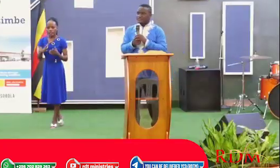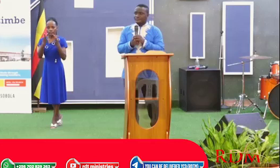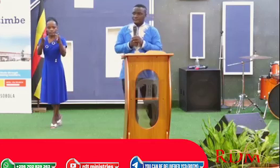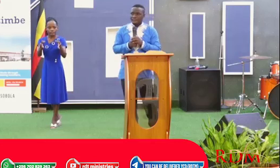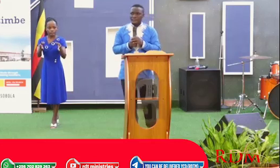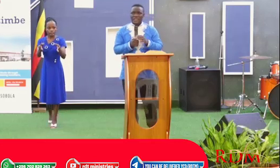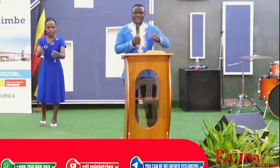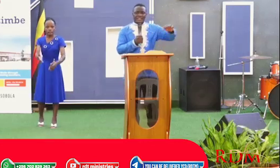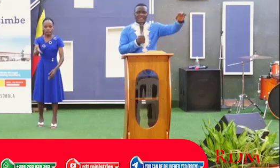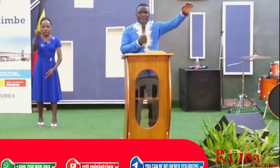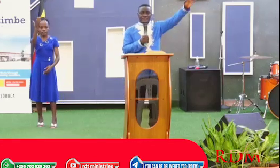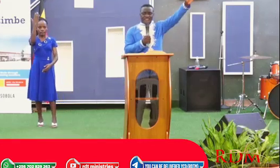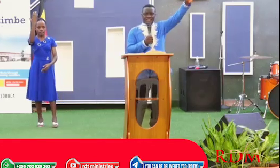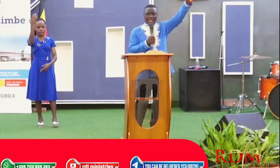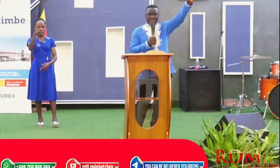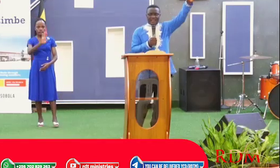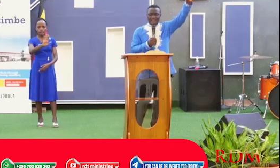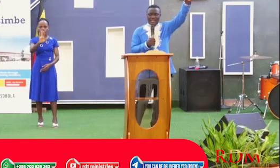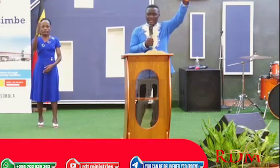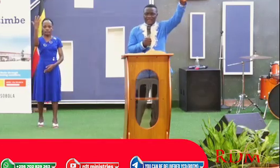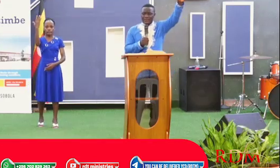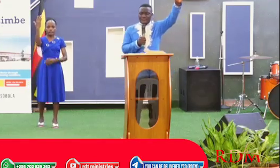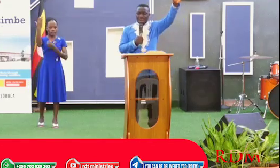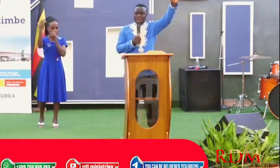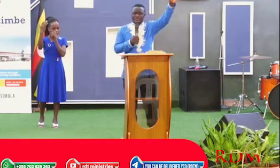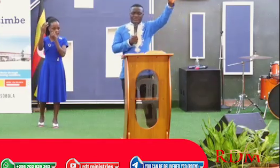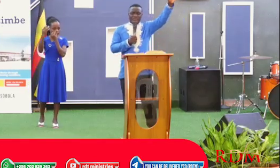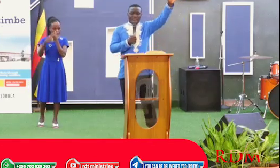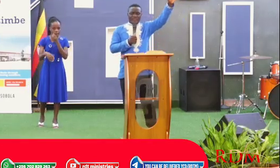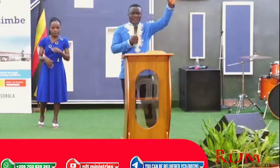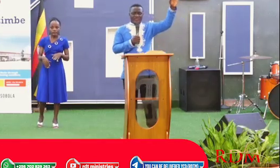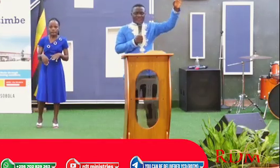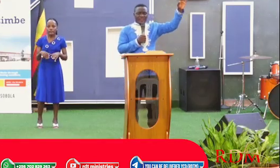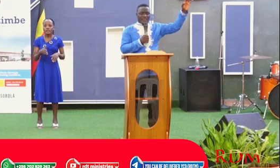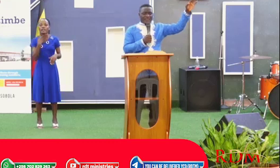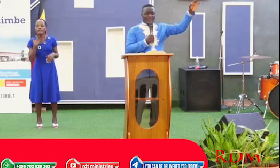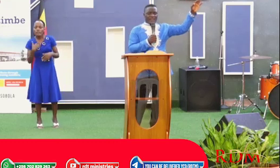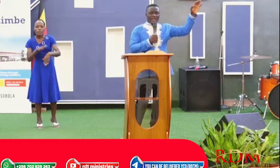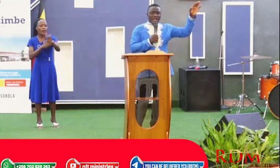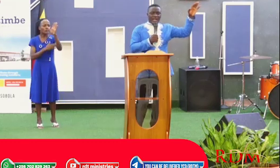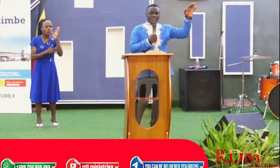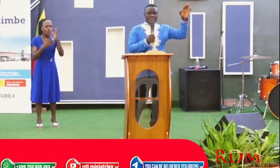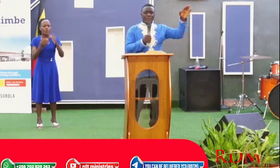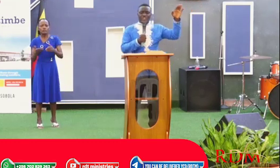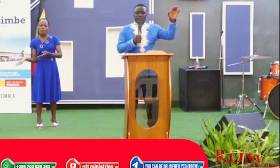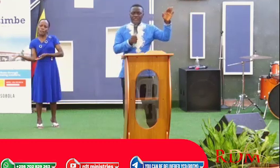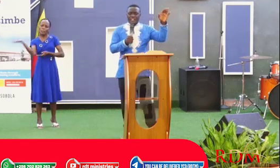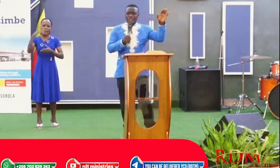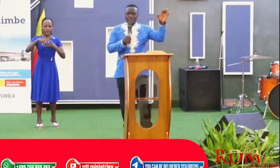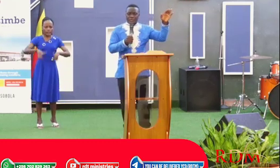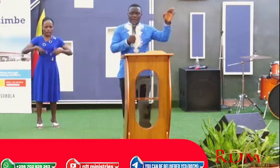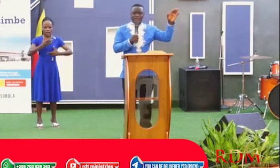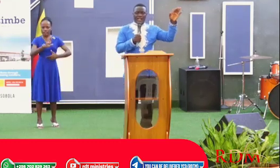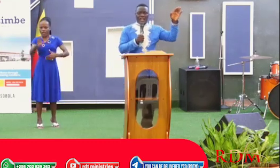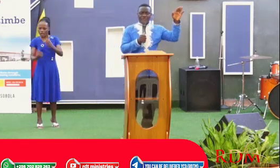yateko mukono mbanga. Let someone raise his hand in the air. And surely you want the